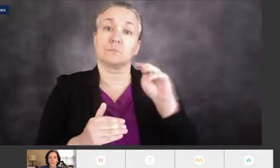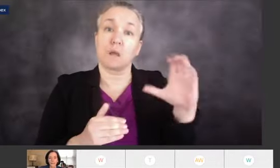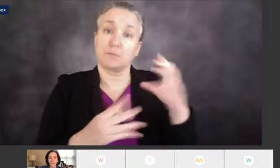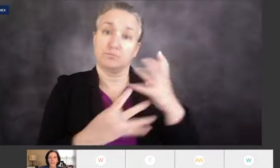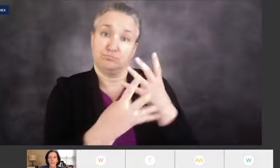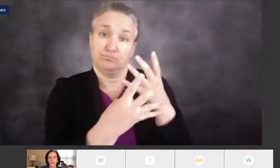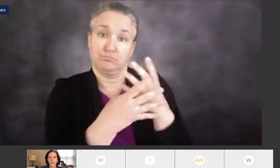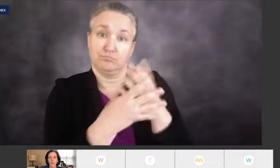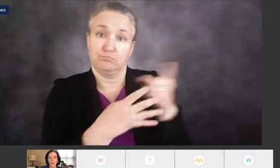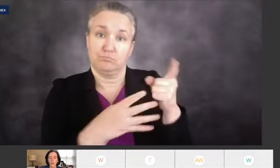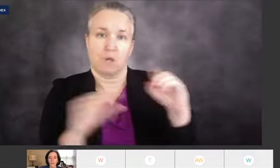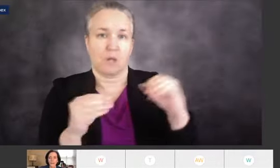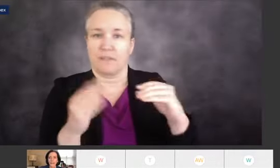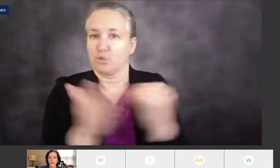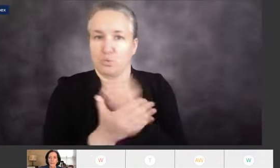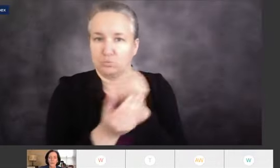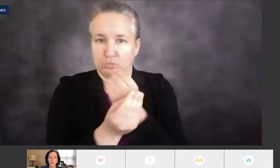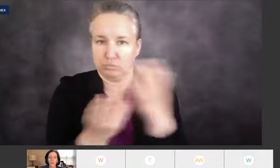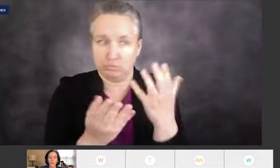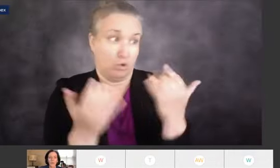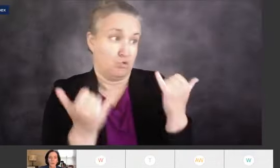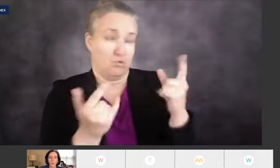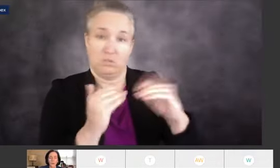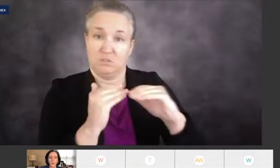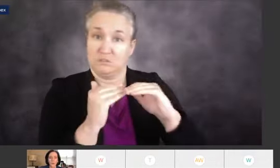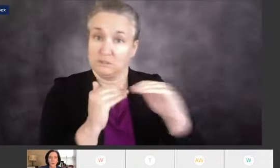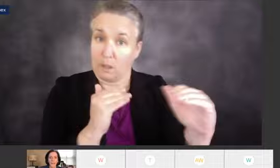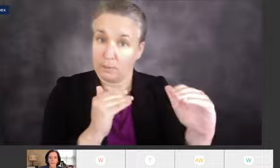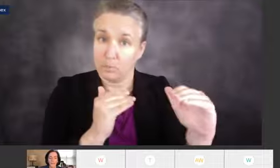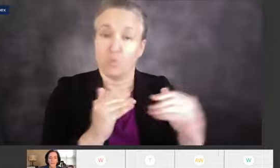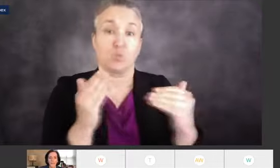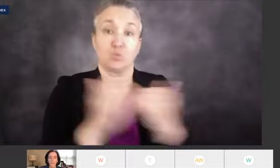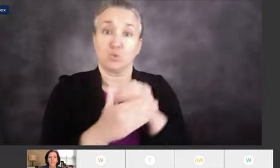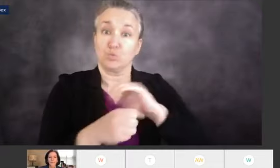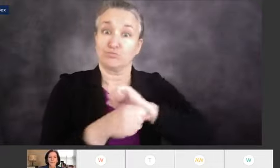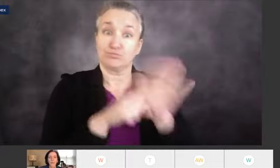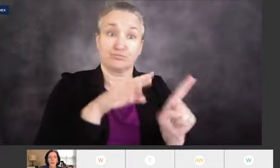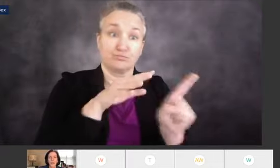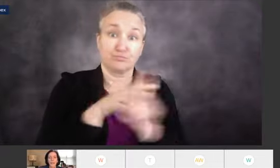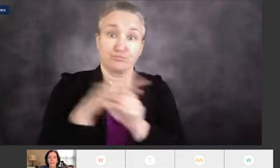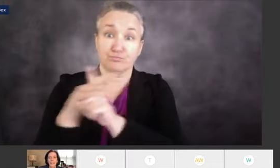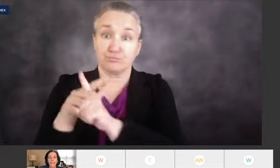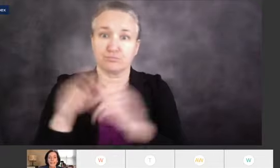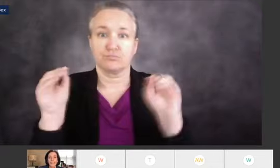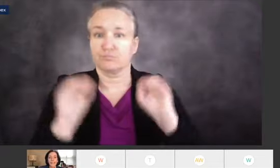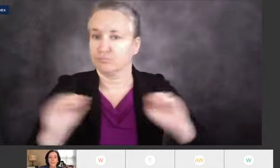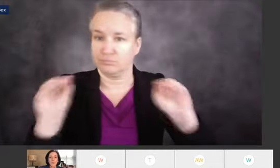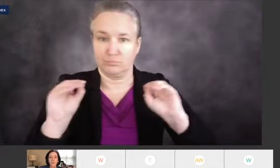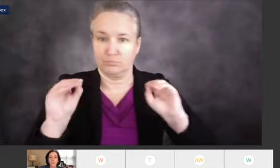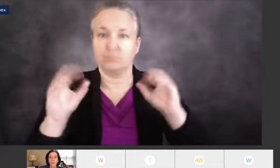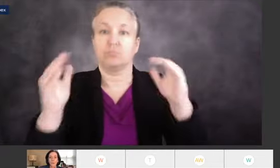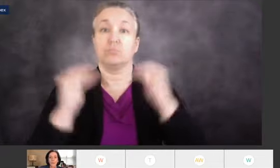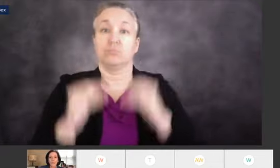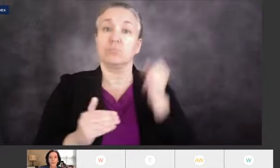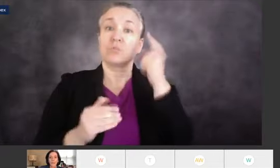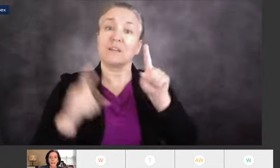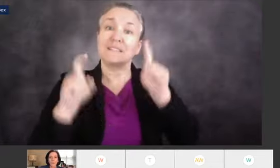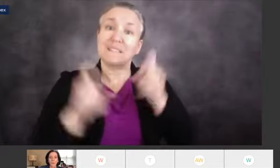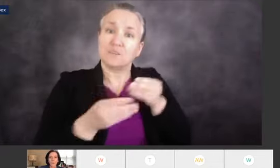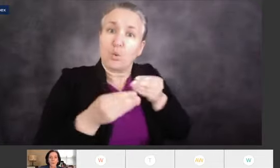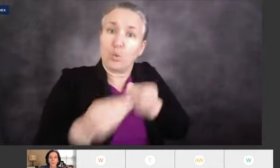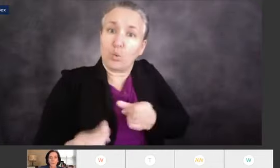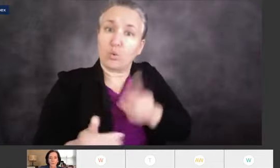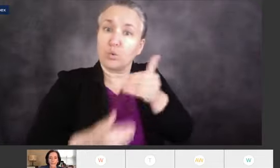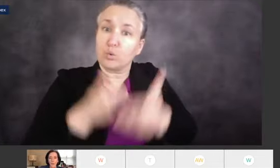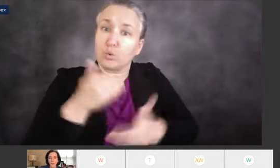Correctional Facility. They are currently stable with no new cases. Testing continues to go smoothly in our